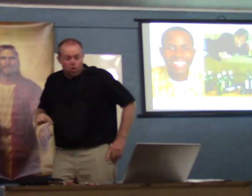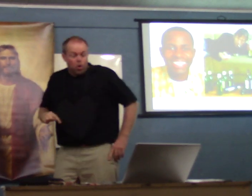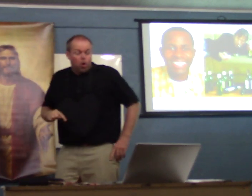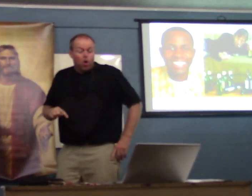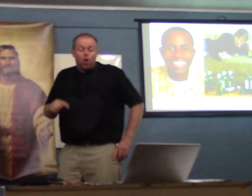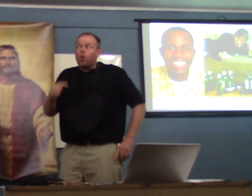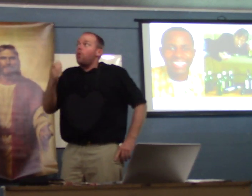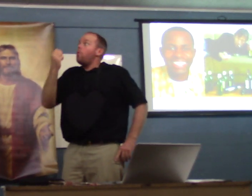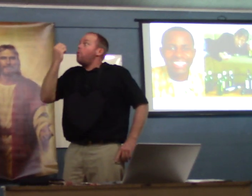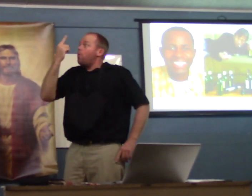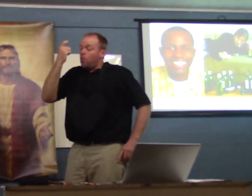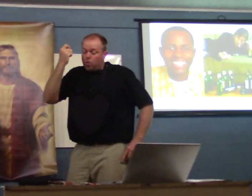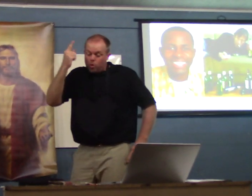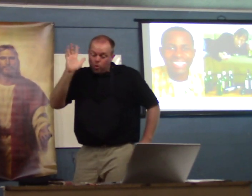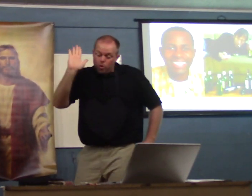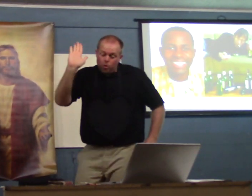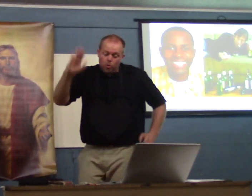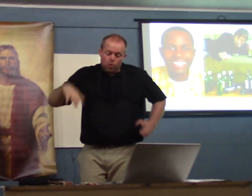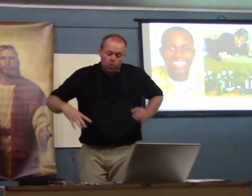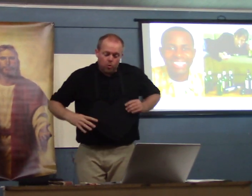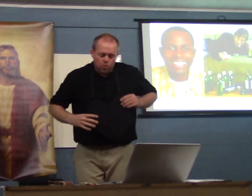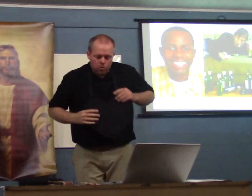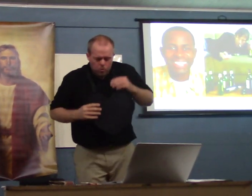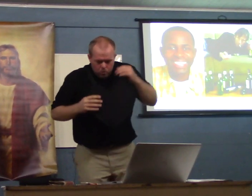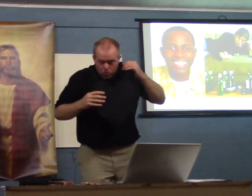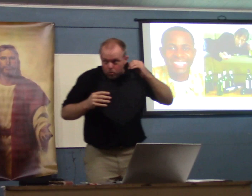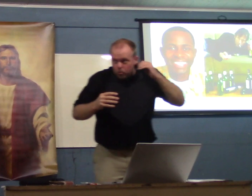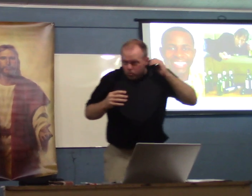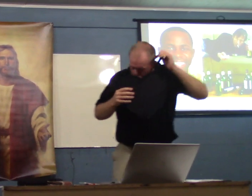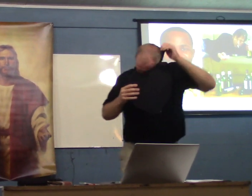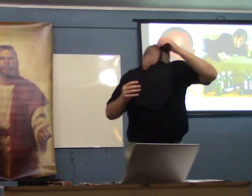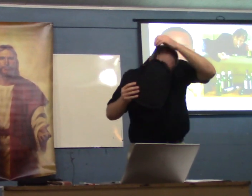You say I have a blind heart. Ah.